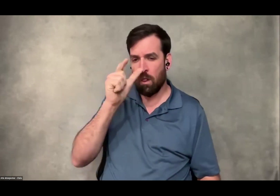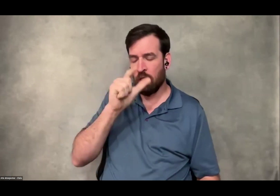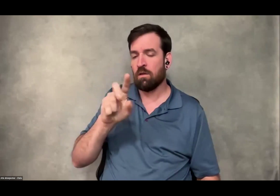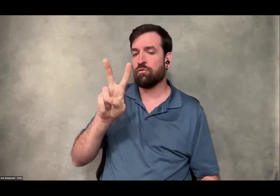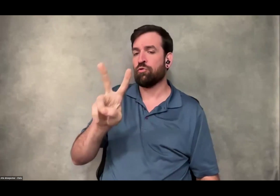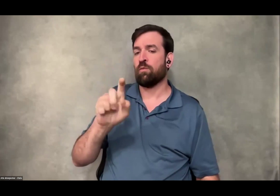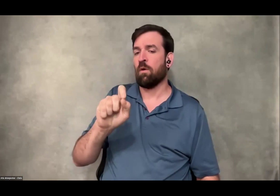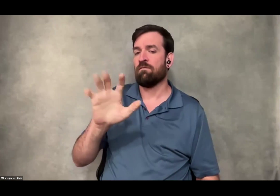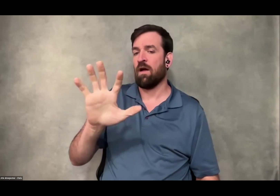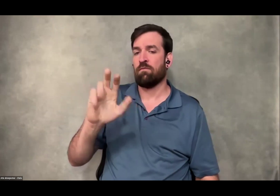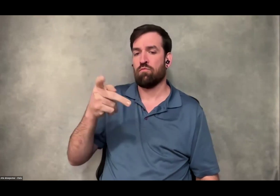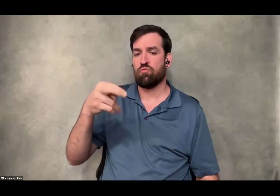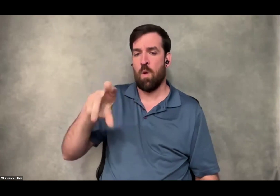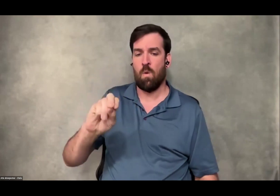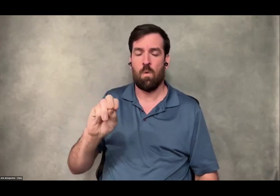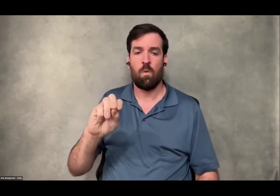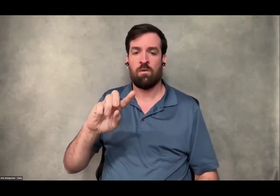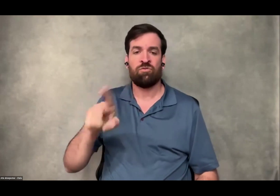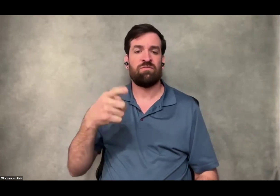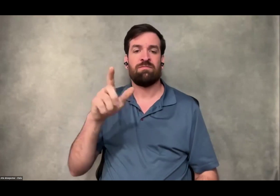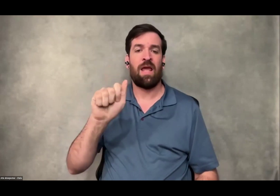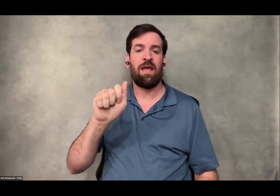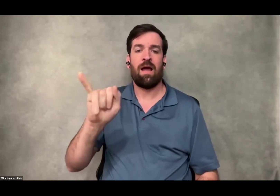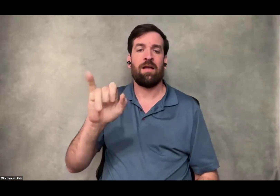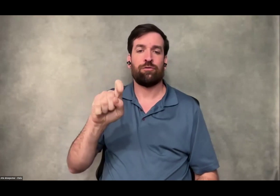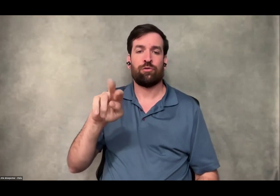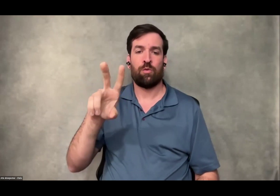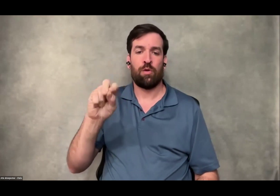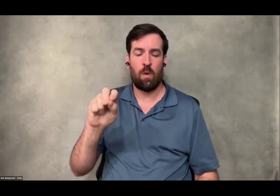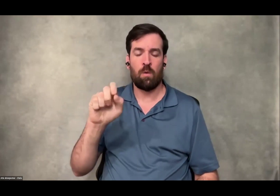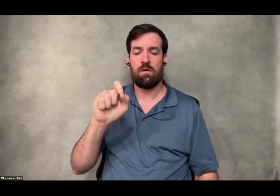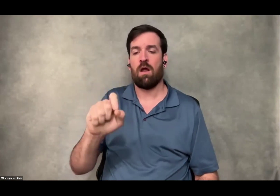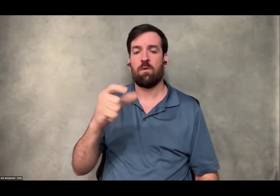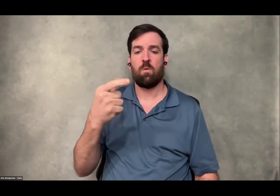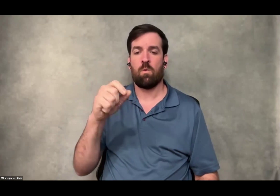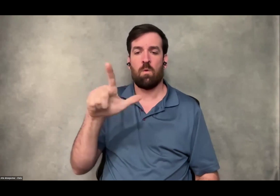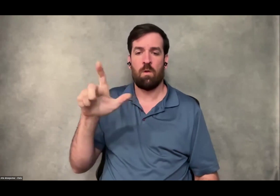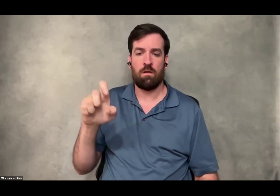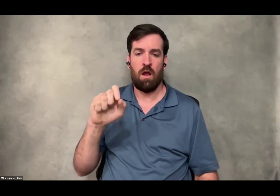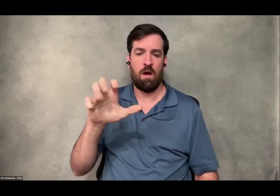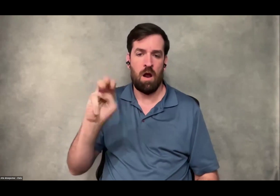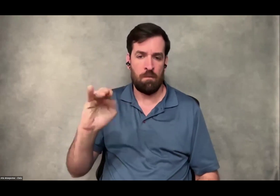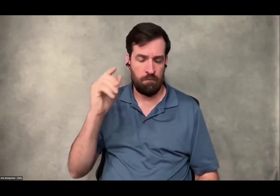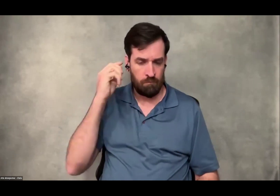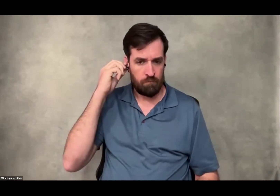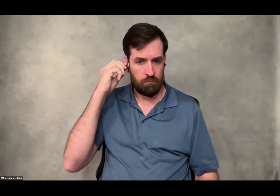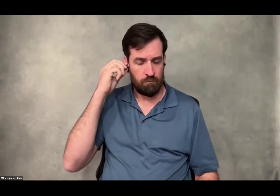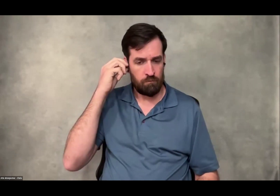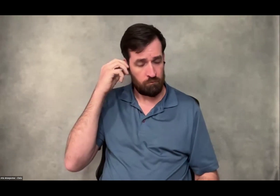2.5, the Pro. Just go to aistudio.google.com and that too will also